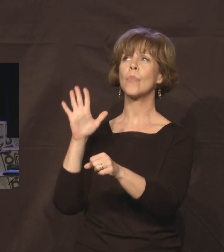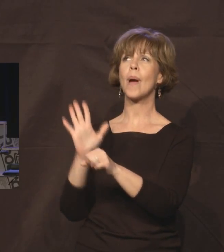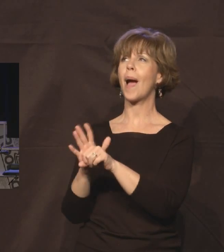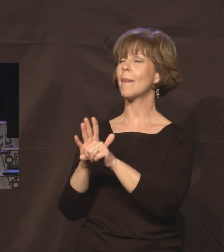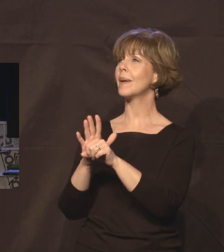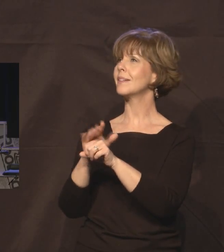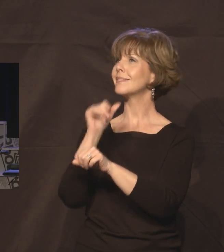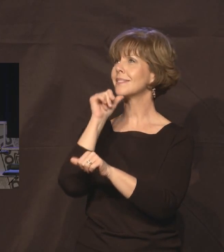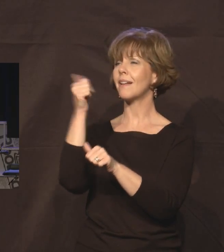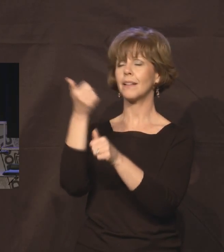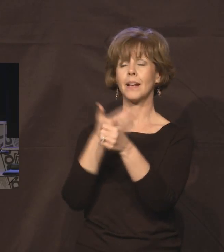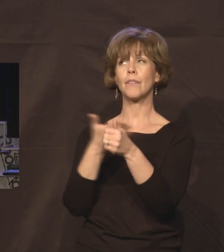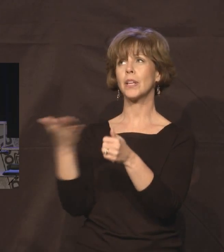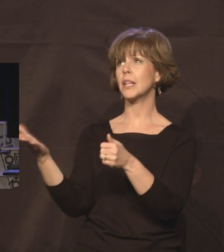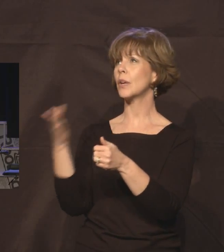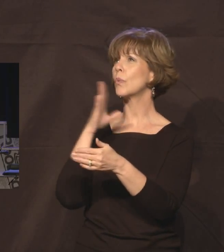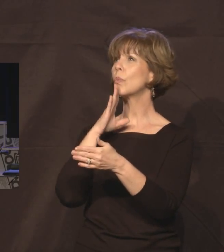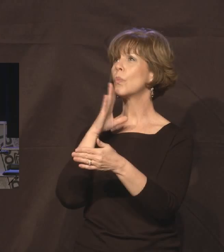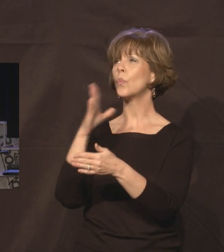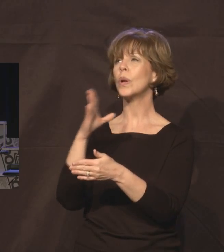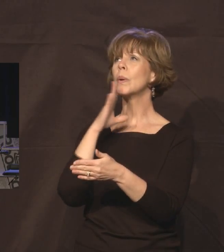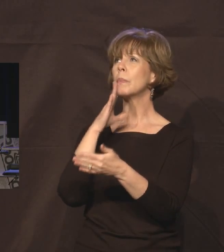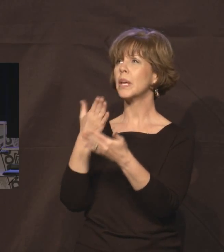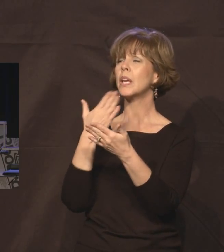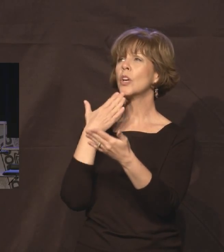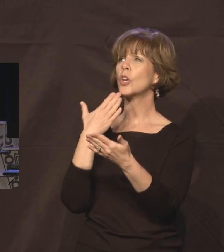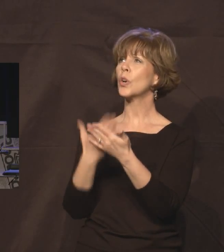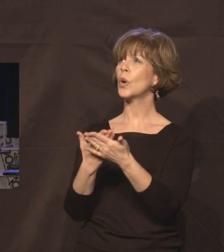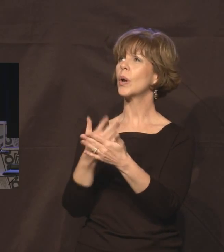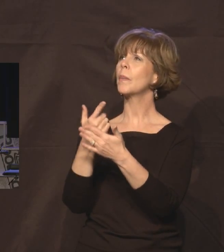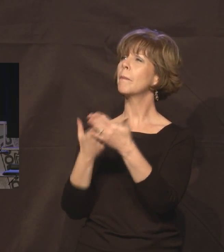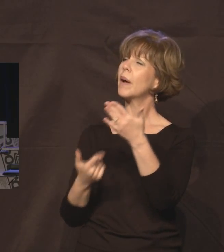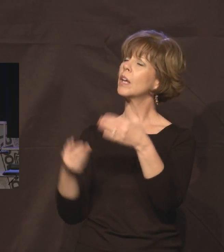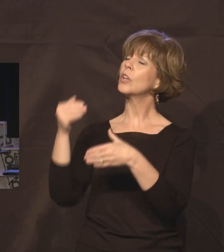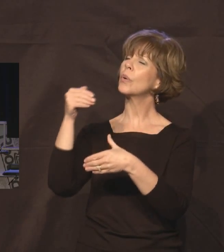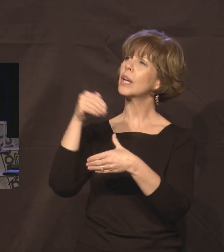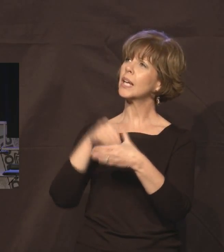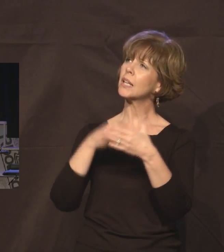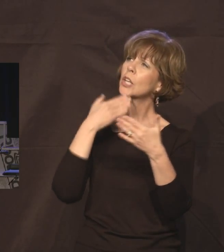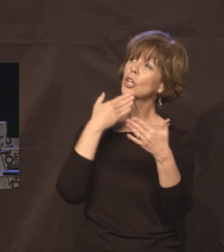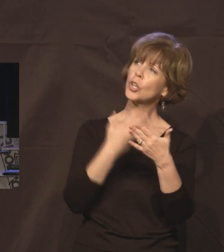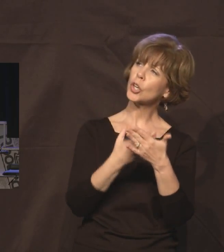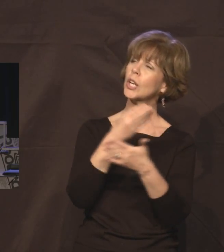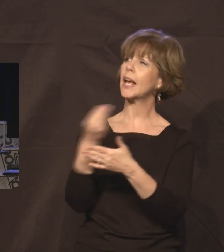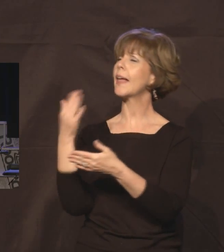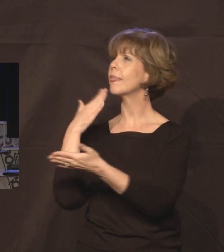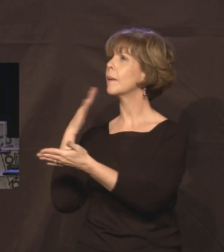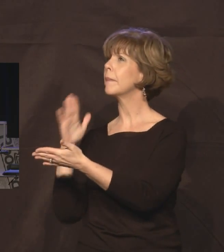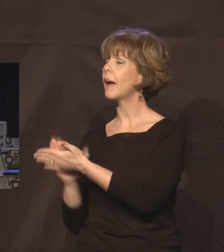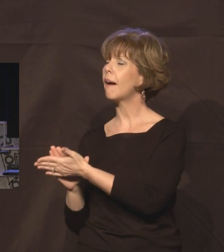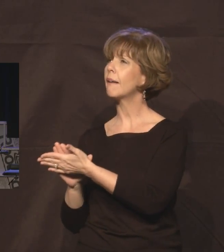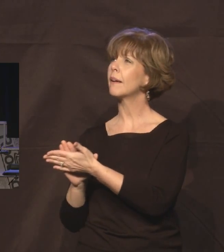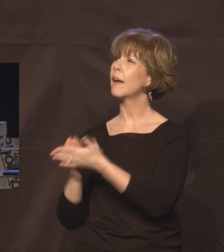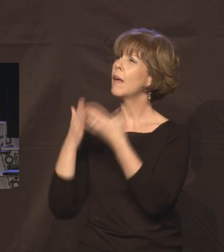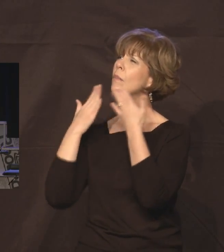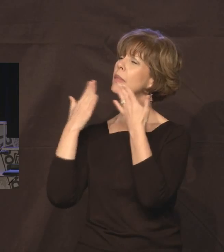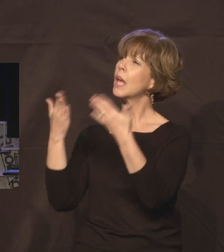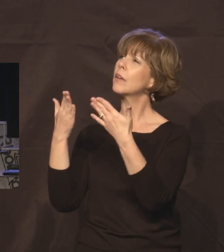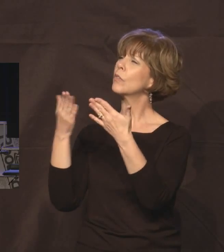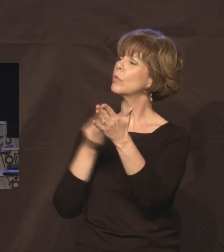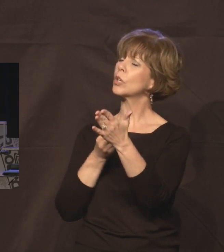will be good, but that you'll be with us in the good and be with us in the bad. I'm thankful, Lord, that you are trustworthy.